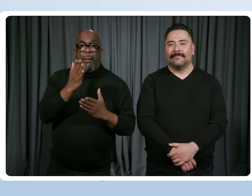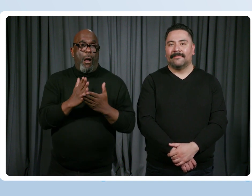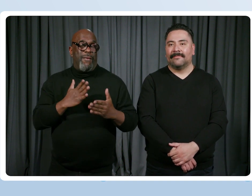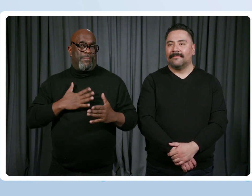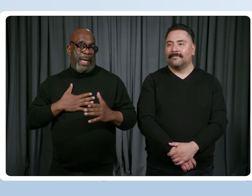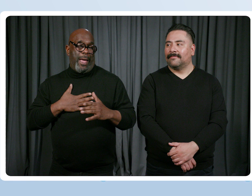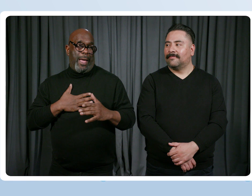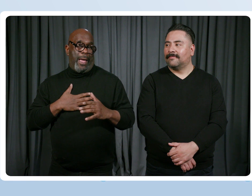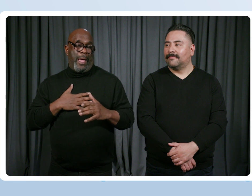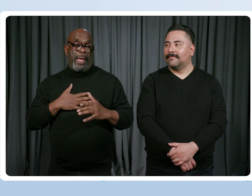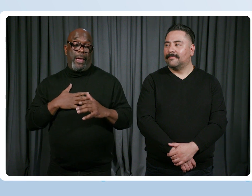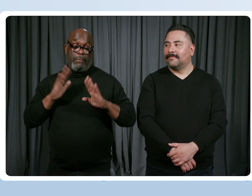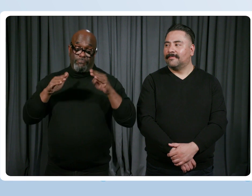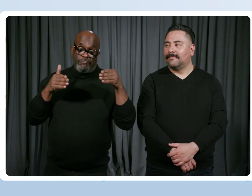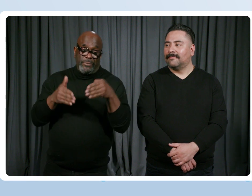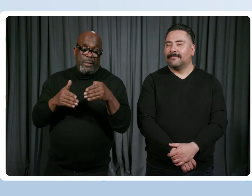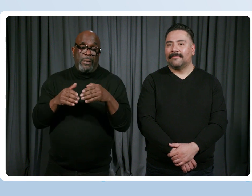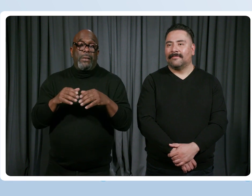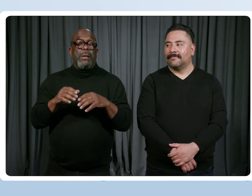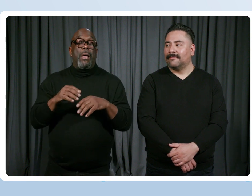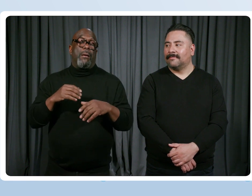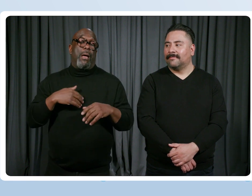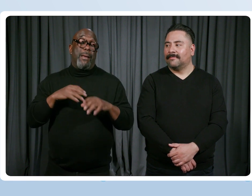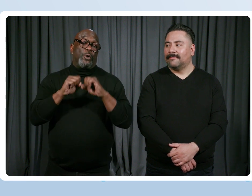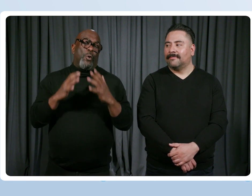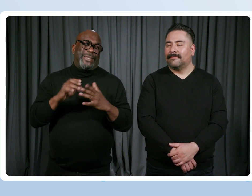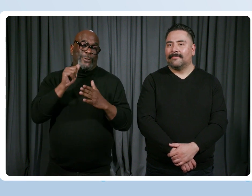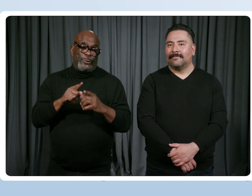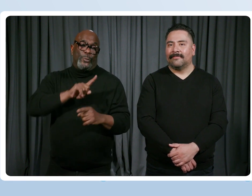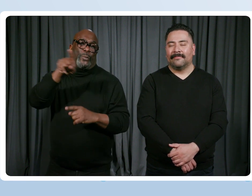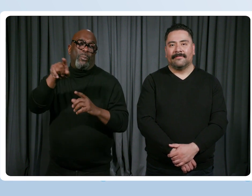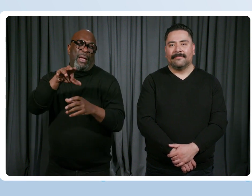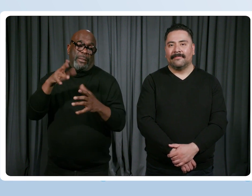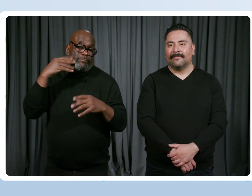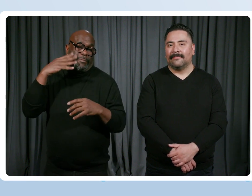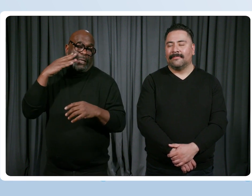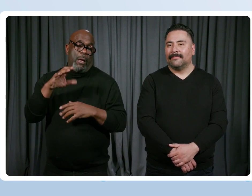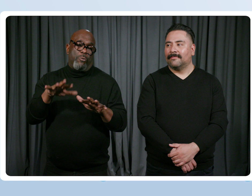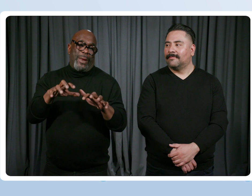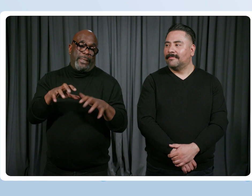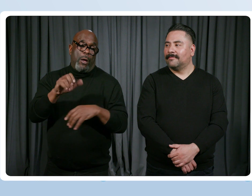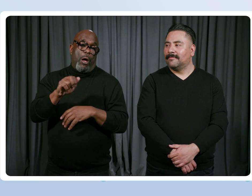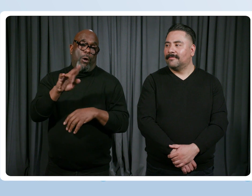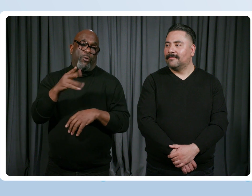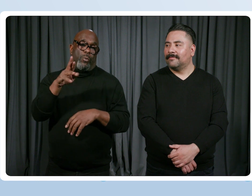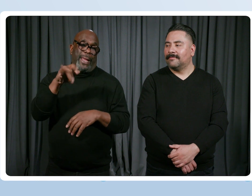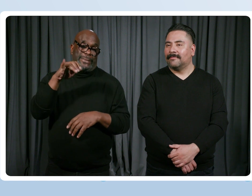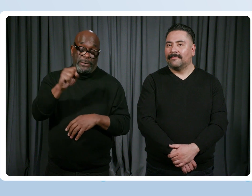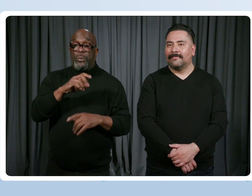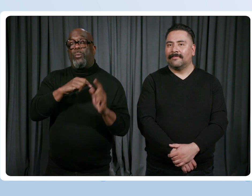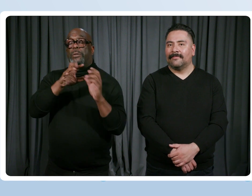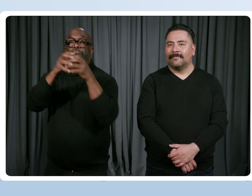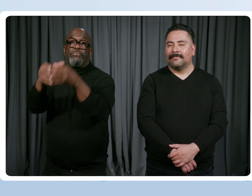sorority's philanthropy was arthritis. And so I went to their conference as a freshman in college. And we had a speaker who had